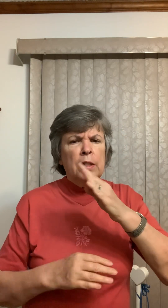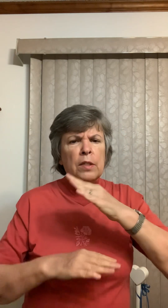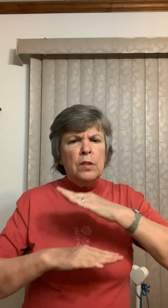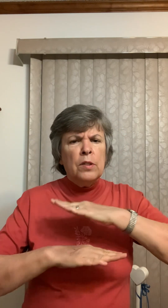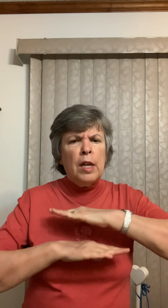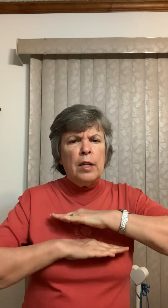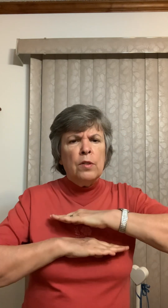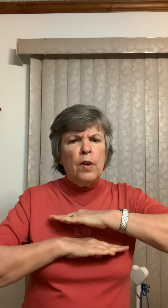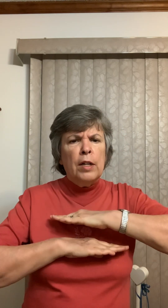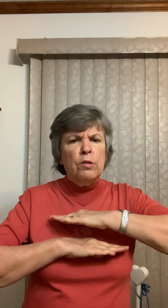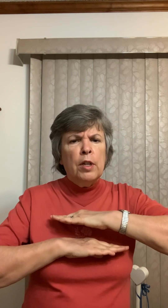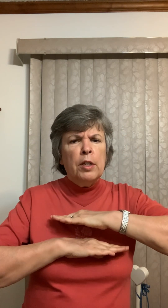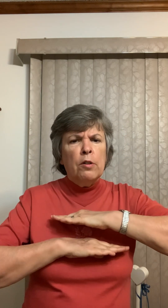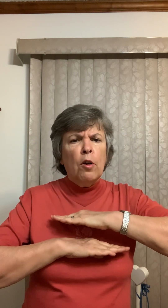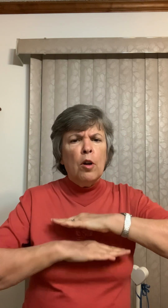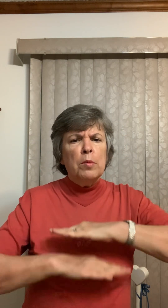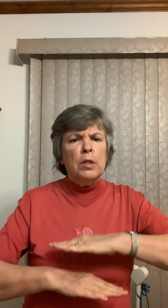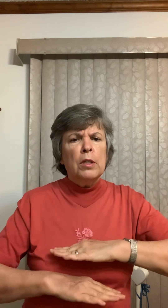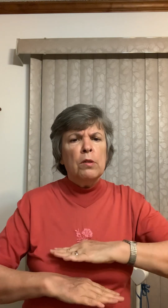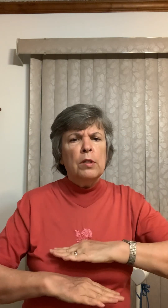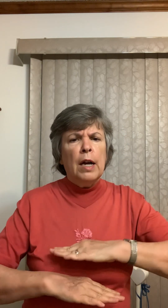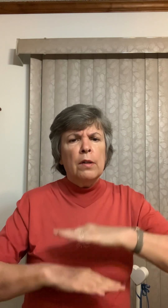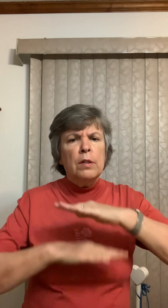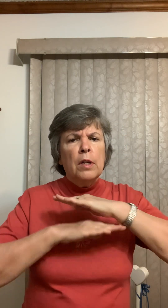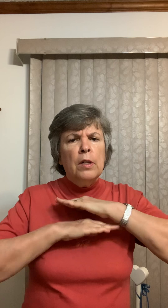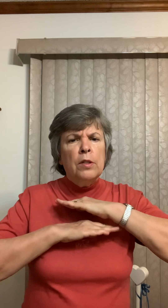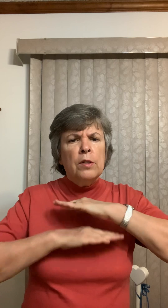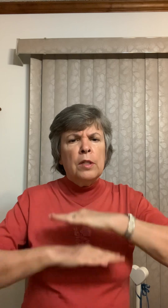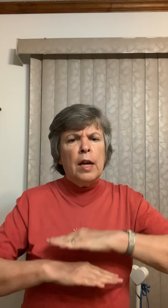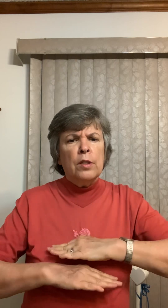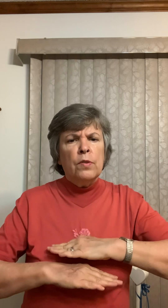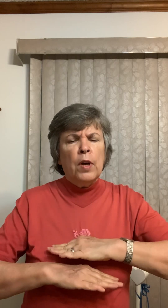is satisfied. You take your arms and go down. Satisfied.